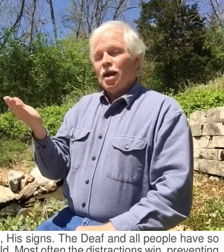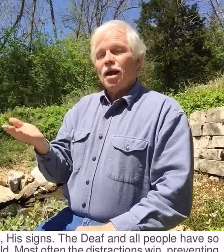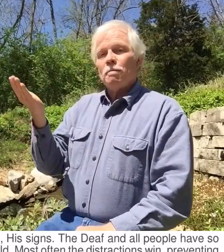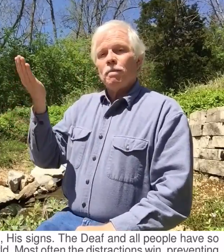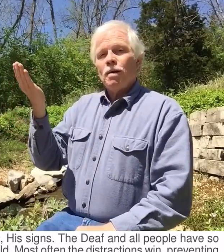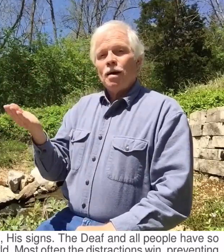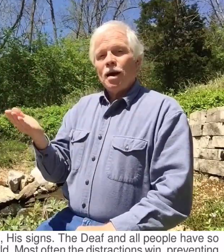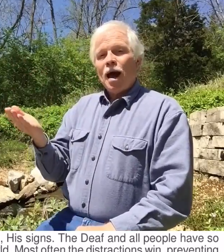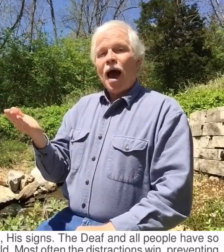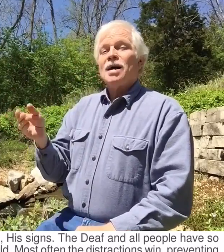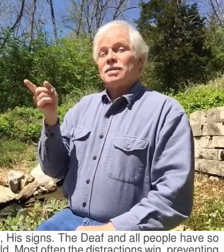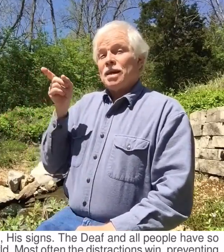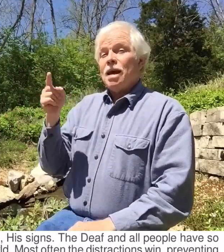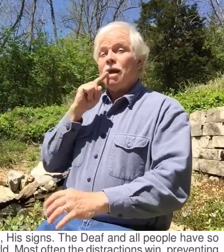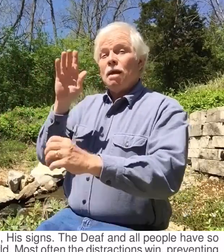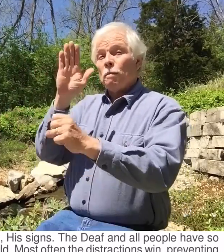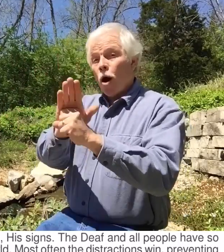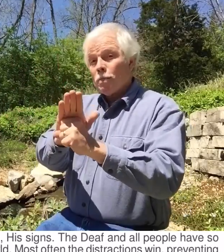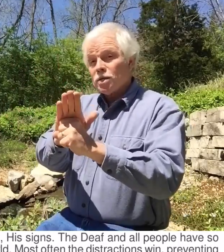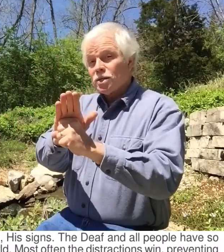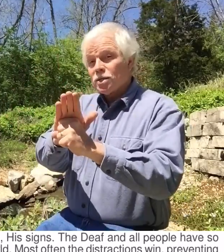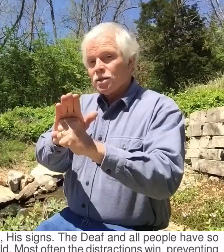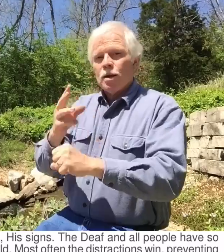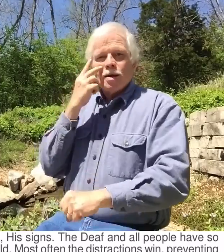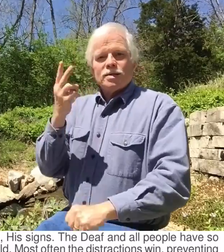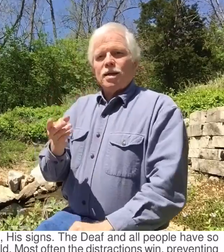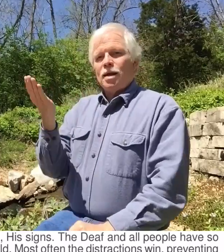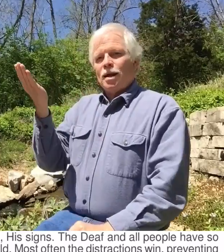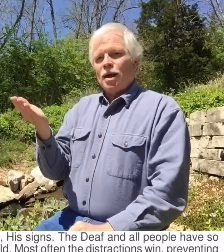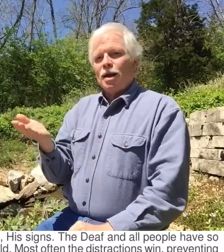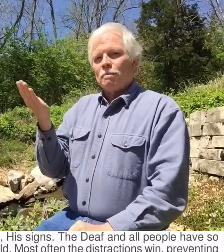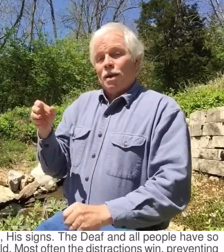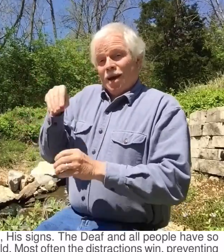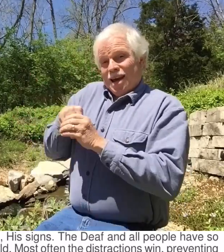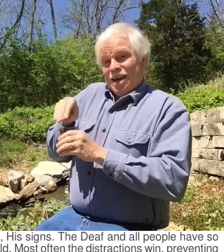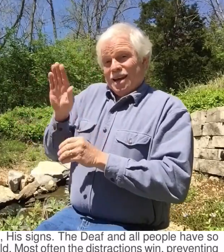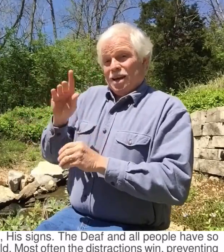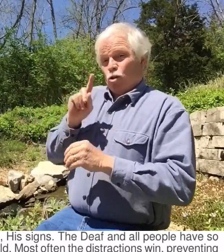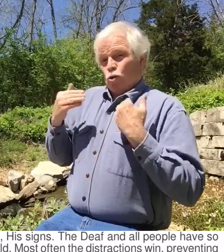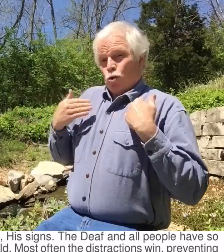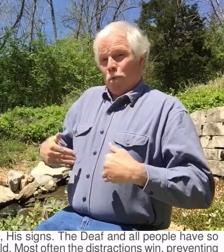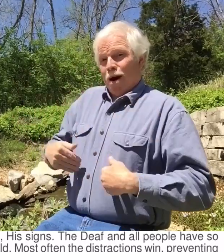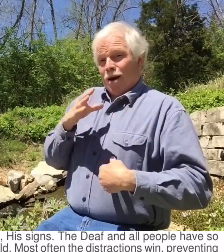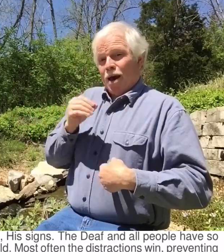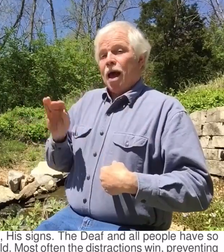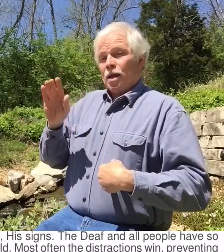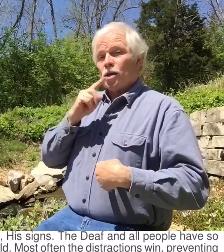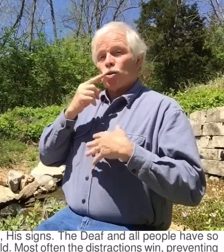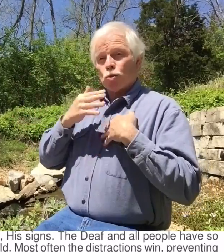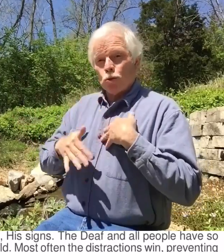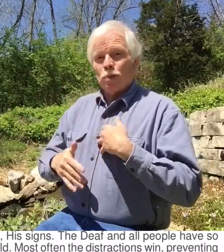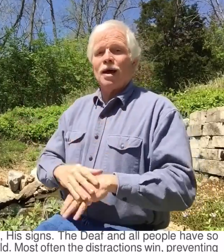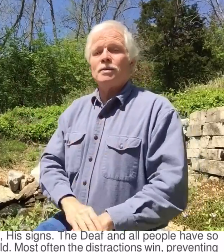him as he promises seeing him in his true body and his true blood